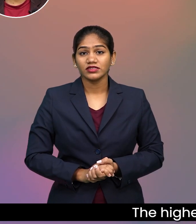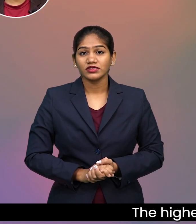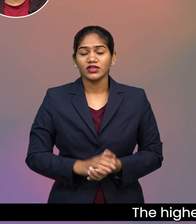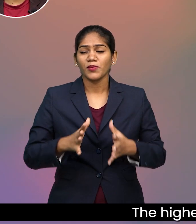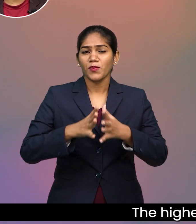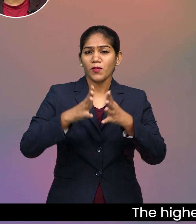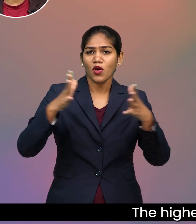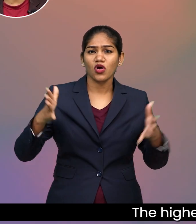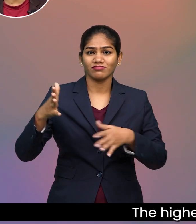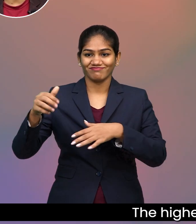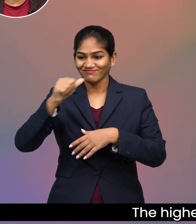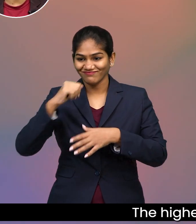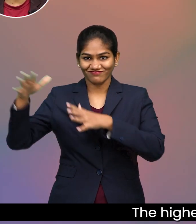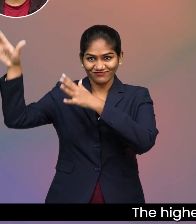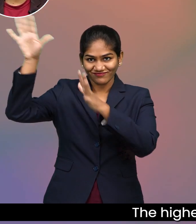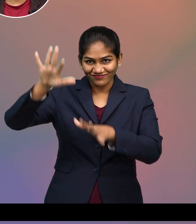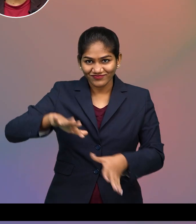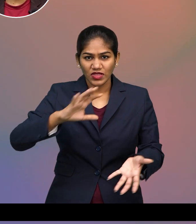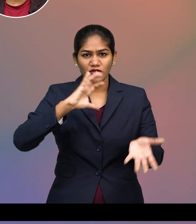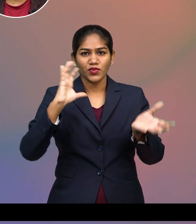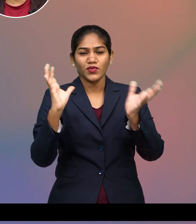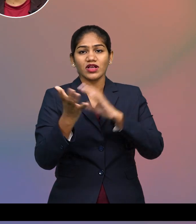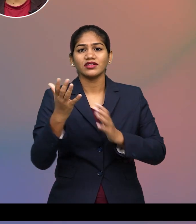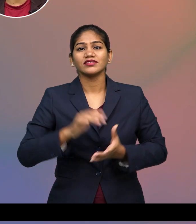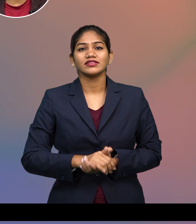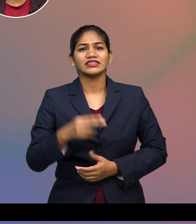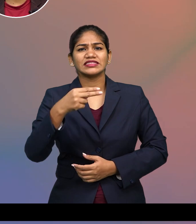The highest waterfall in the world is Angel Falls.